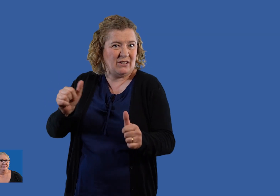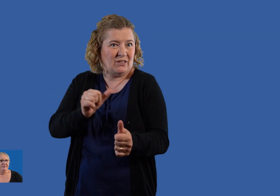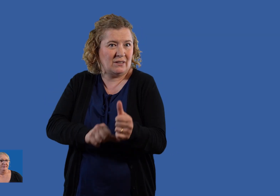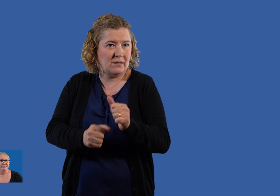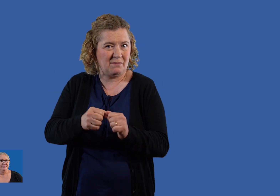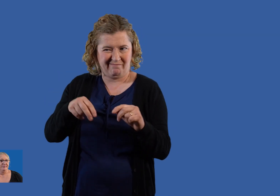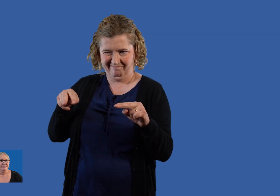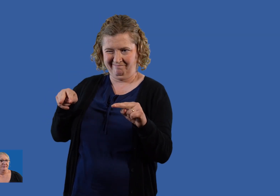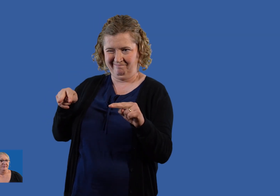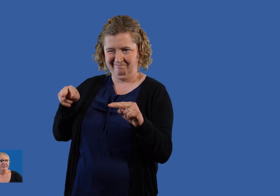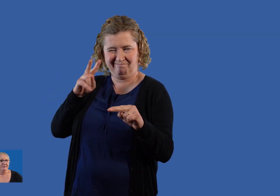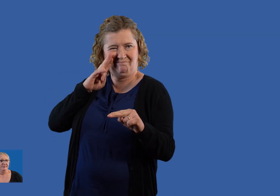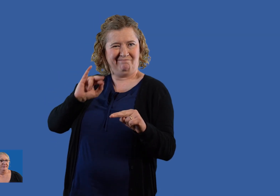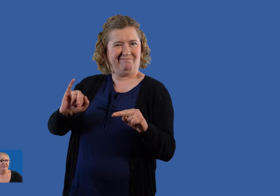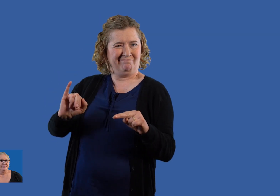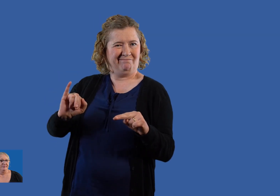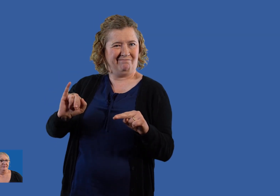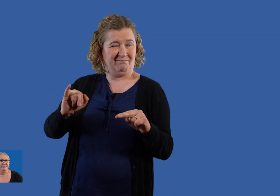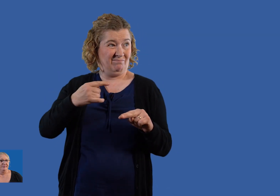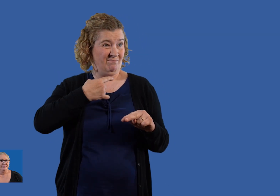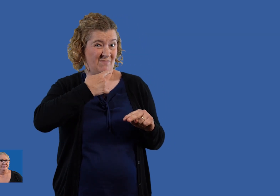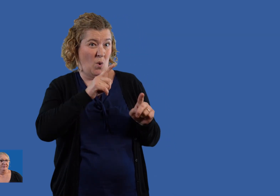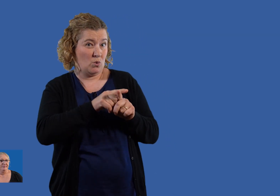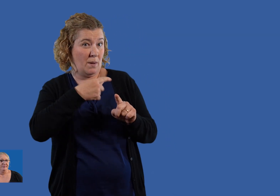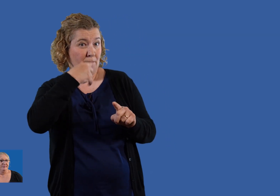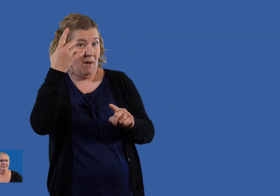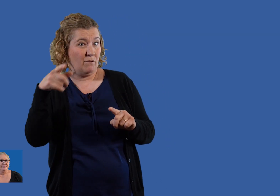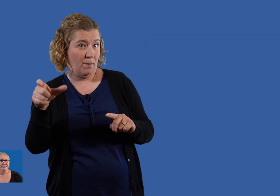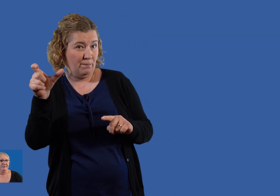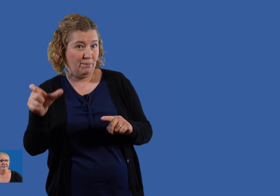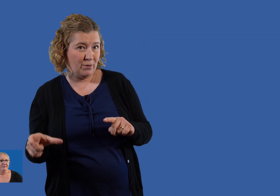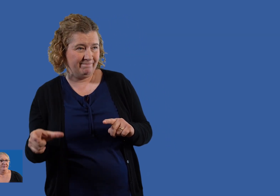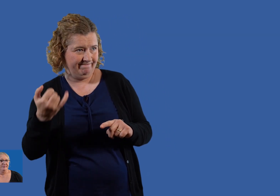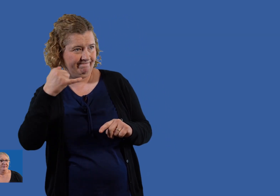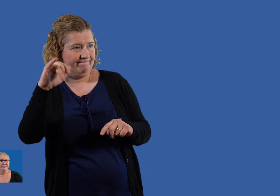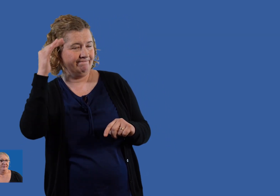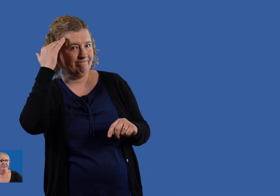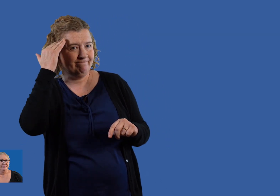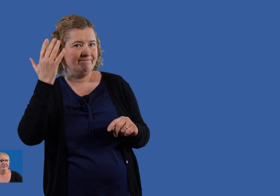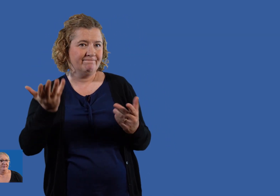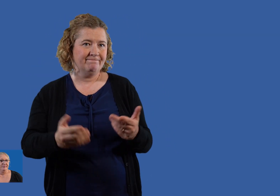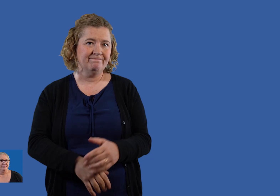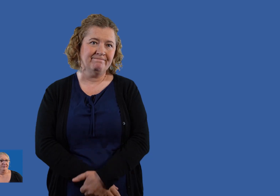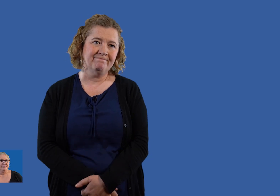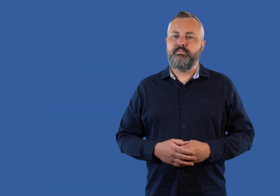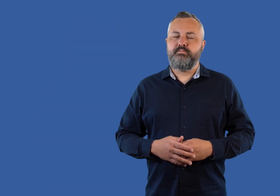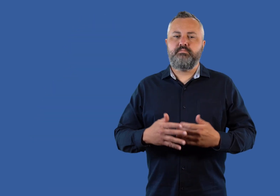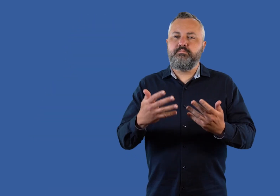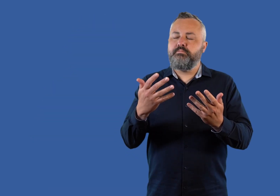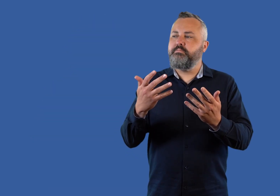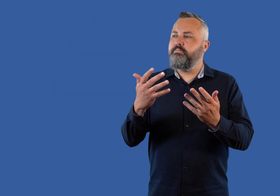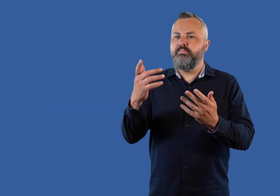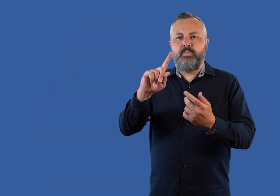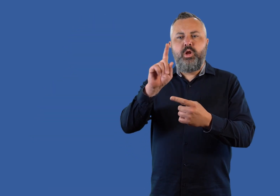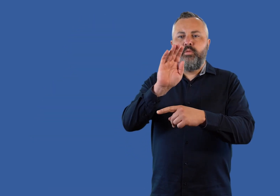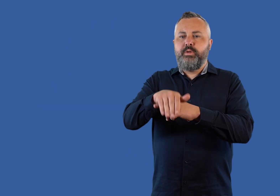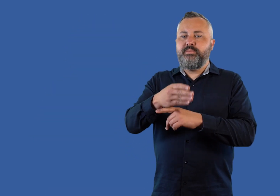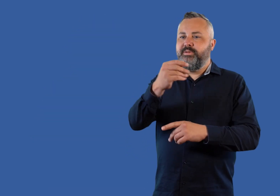hospitalisation, because now it's visible the person has attempted suicide and it discredits the person. What about people who are